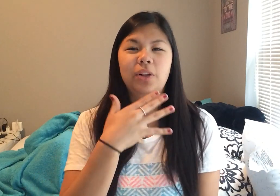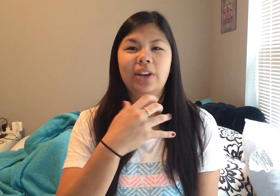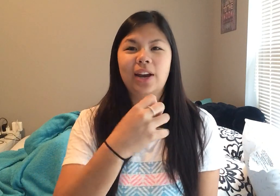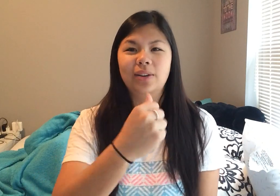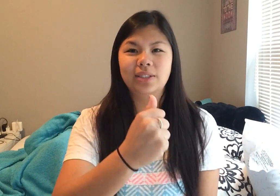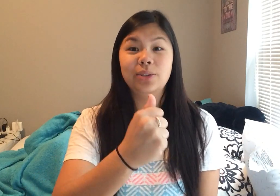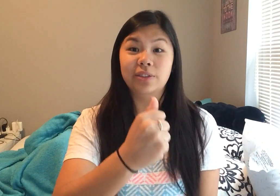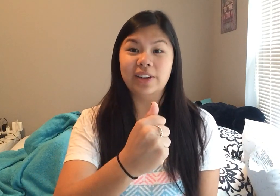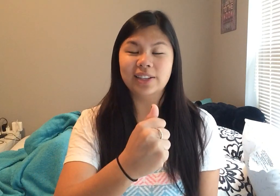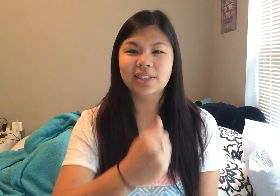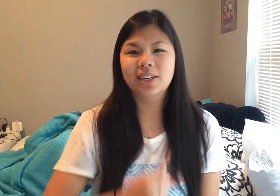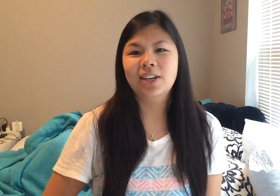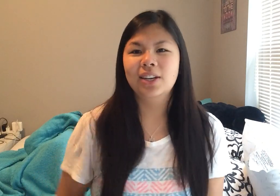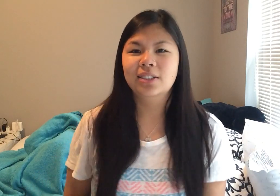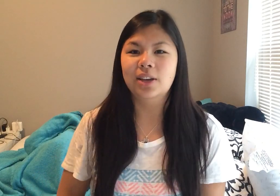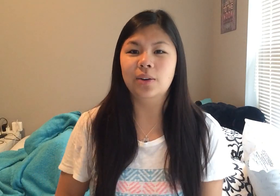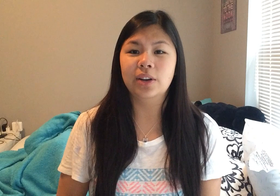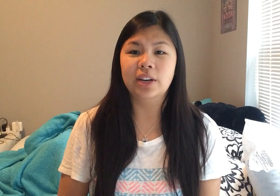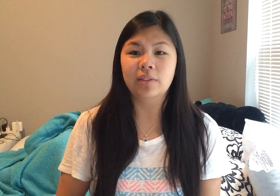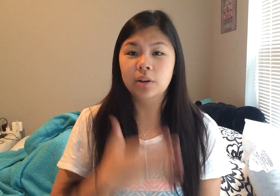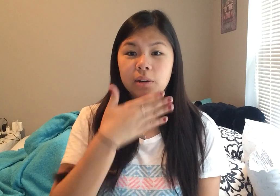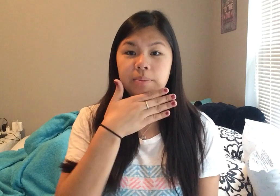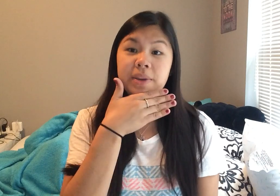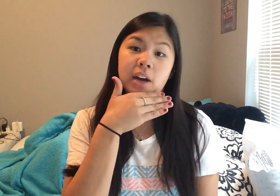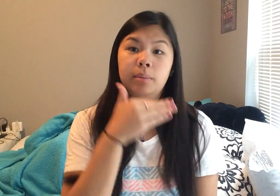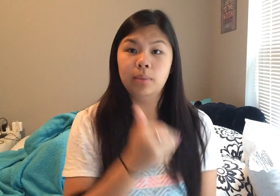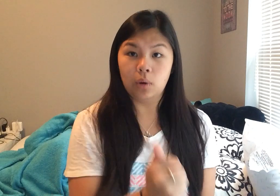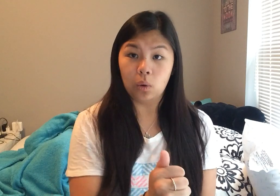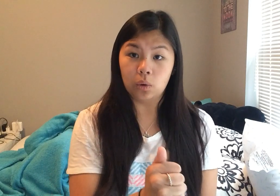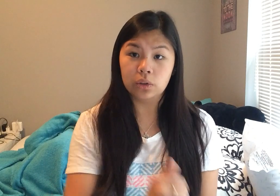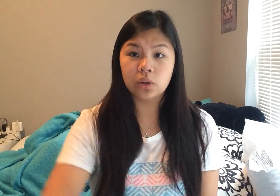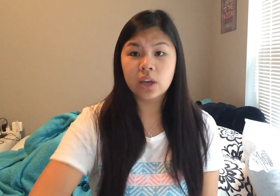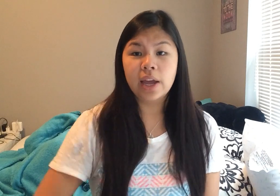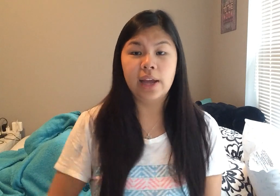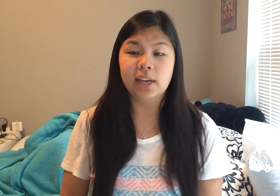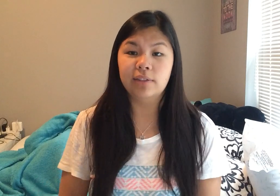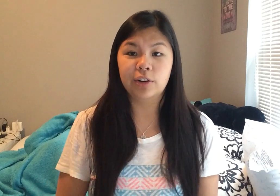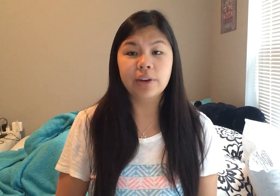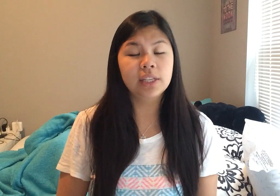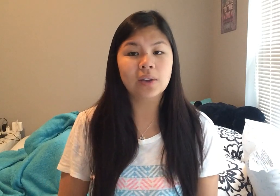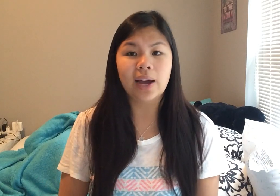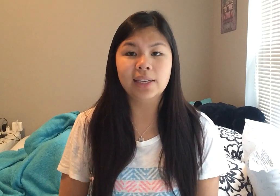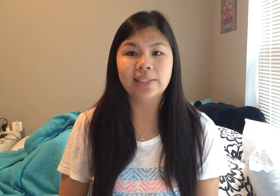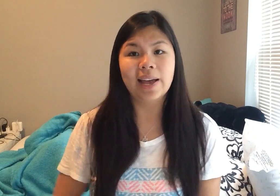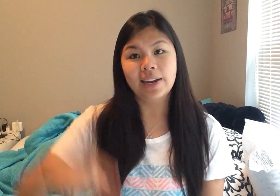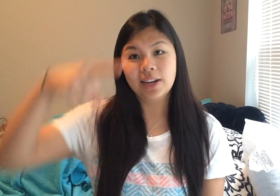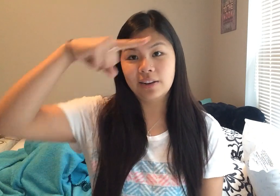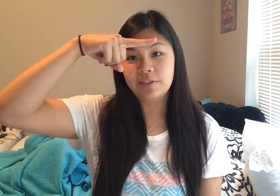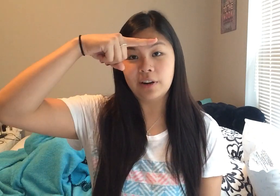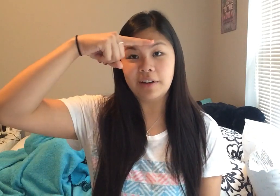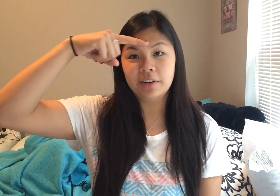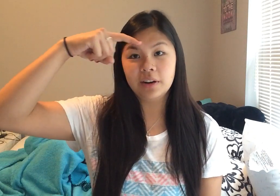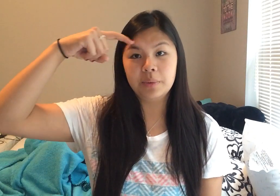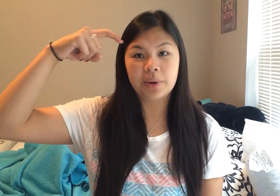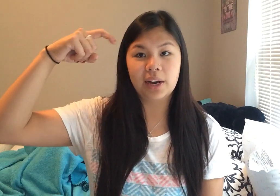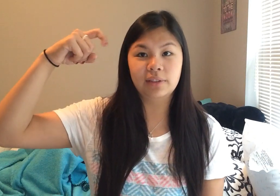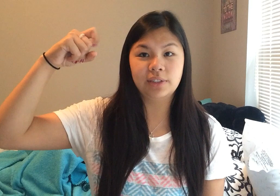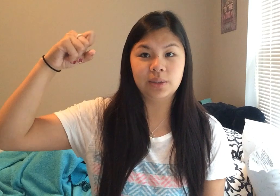it out to a fist, so could never become old, it's evergreen, so I said forever, where you kind of do